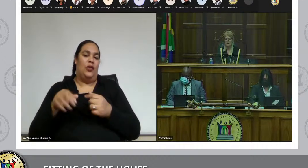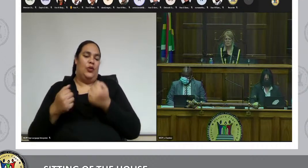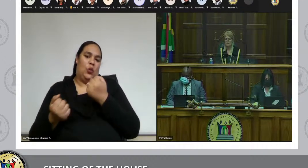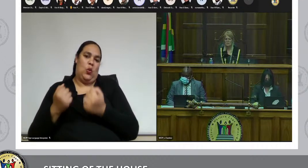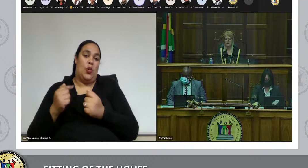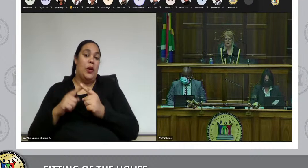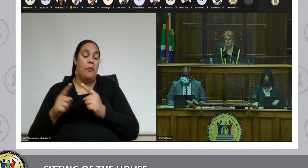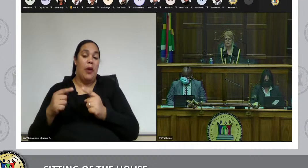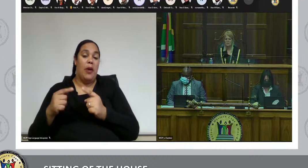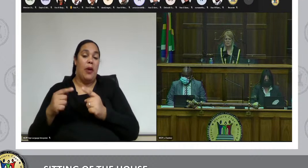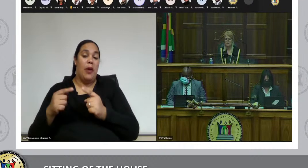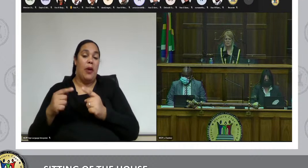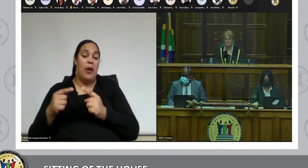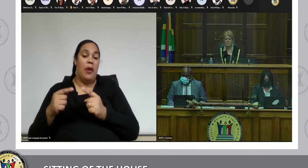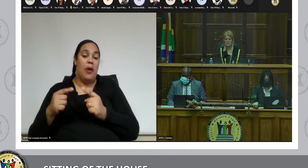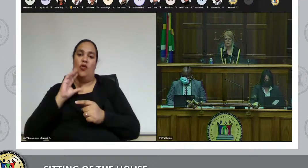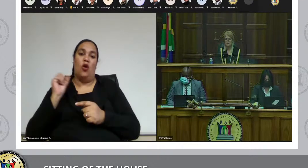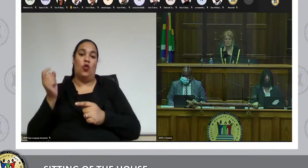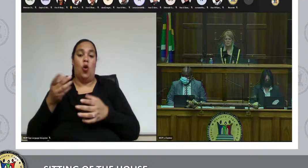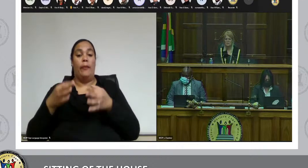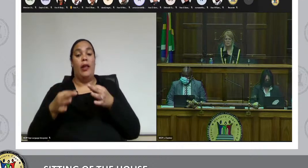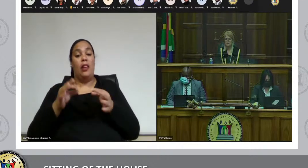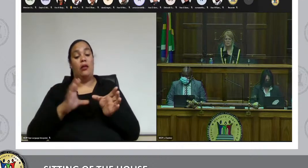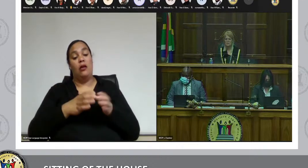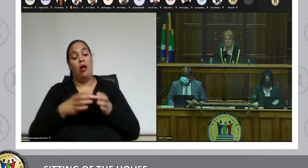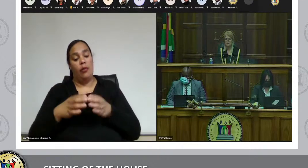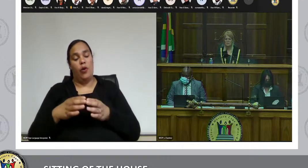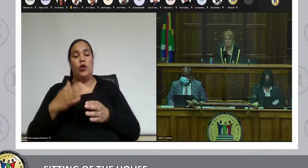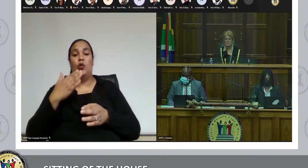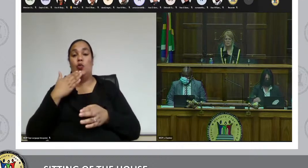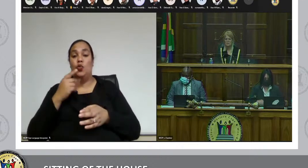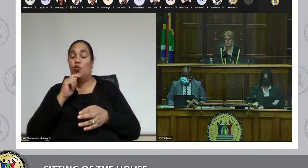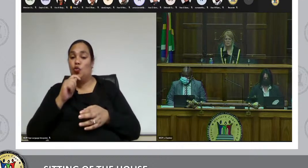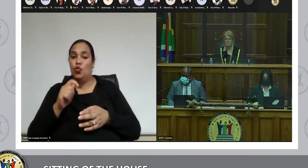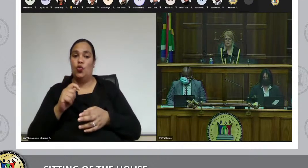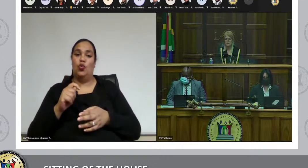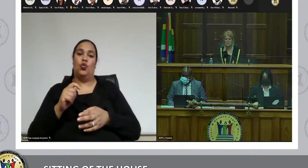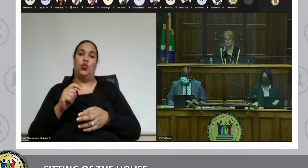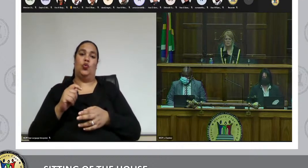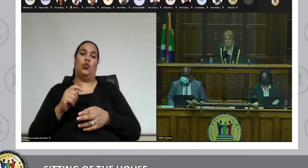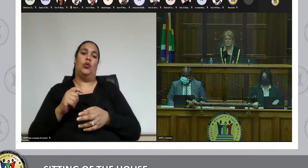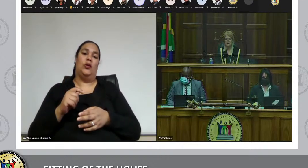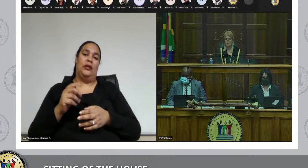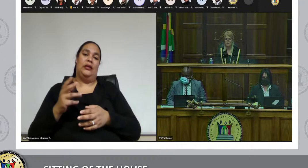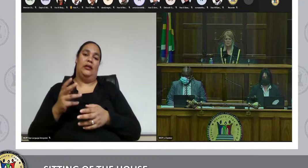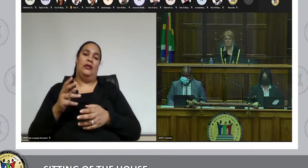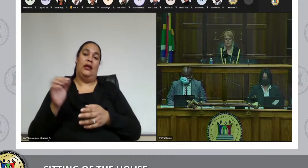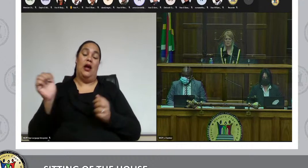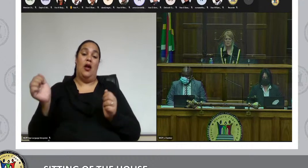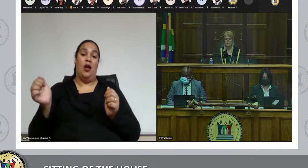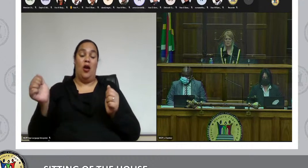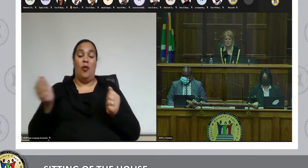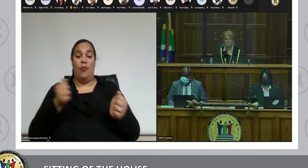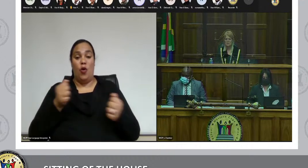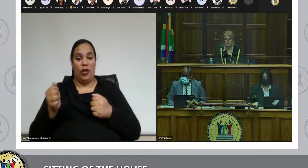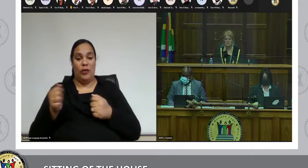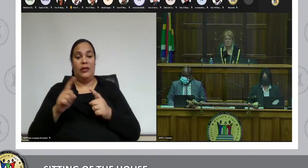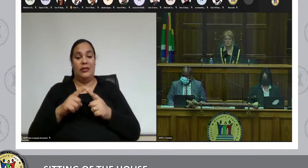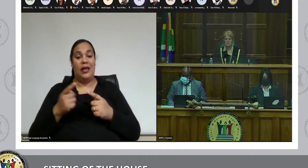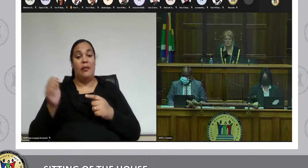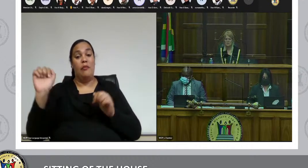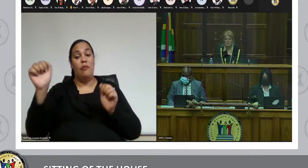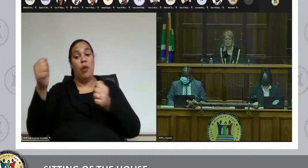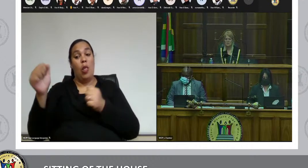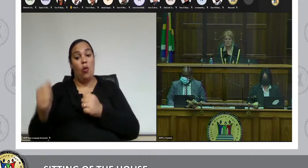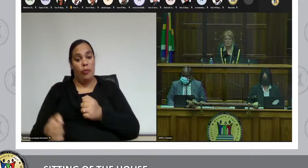But I do want to ask all political parties to really take appointments and the employment